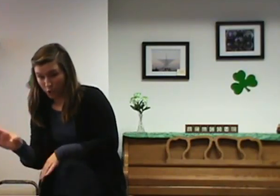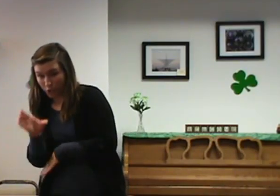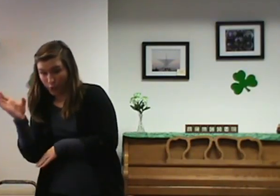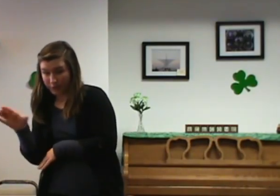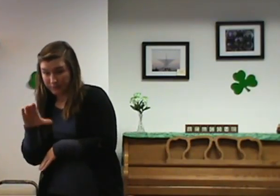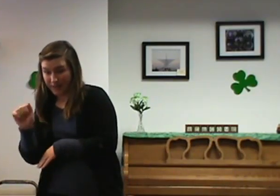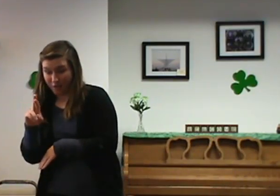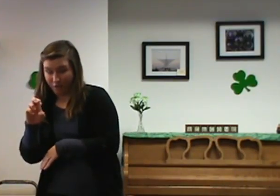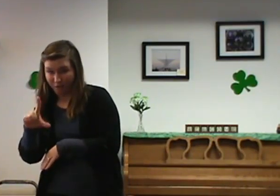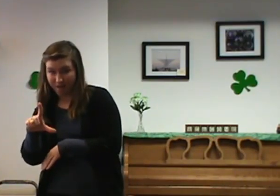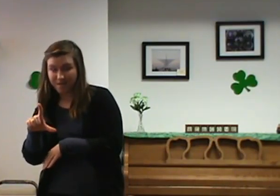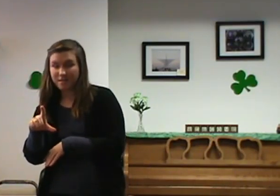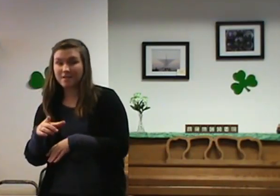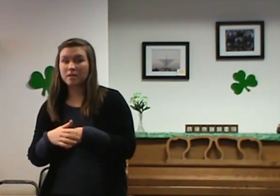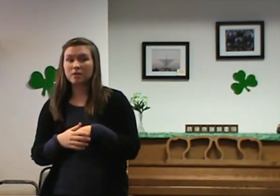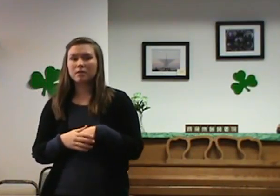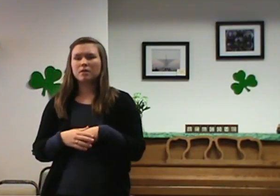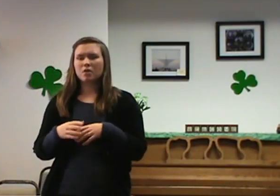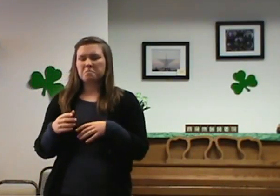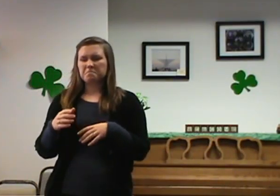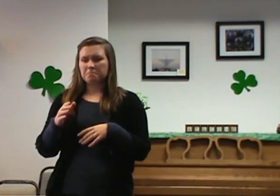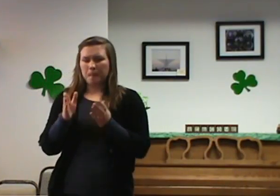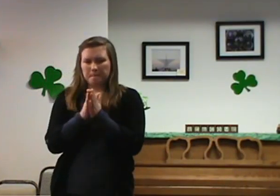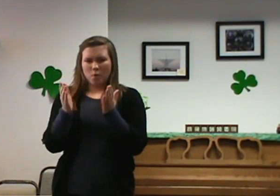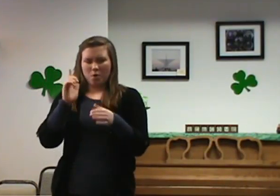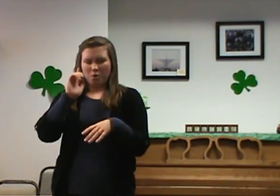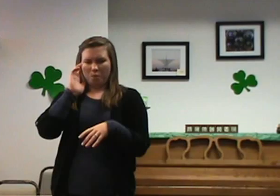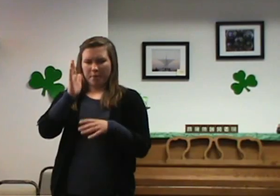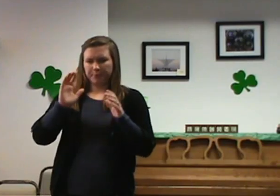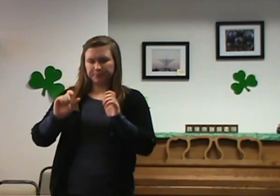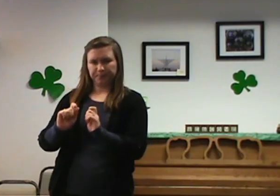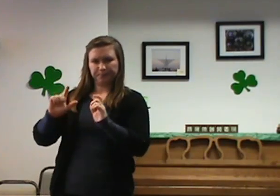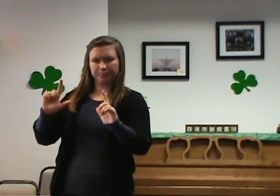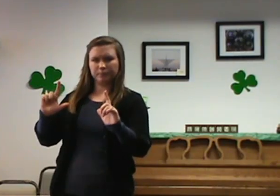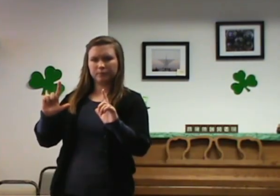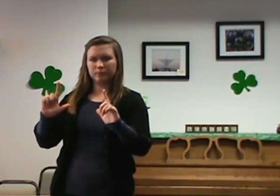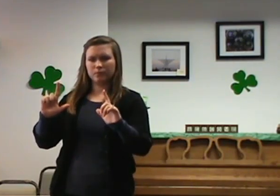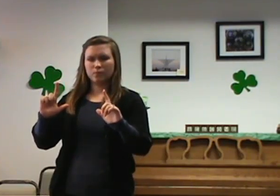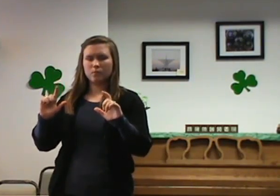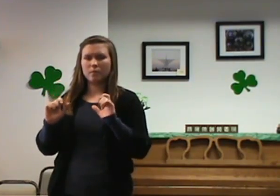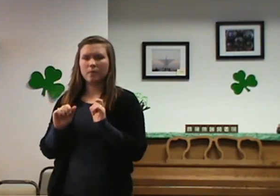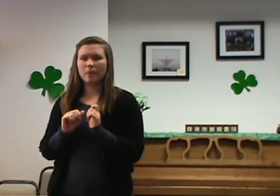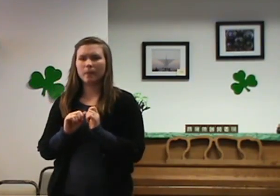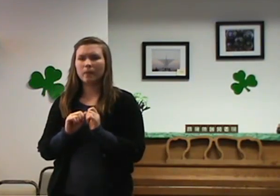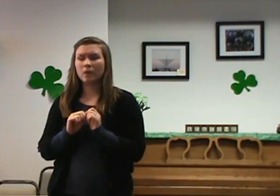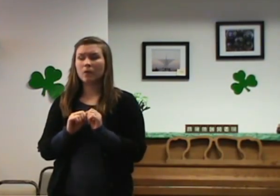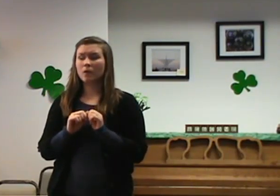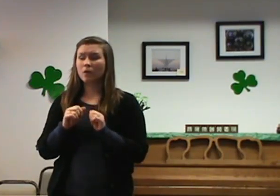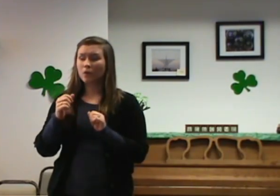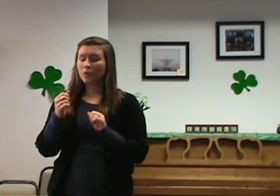here. So for someone that's just starting with this, it's nice that somebody else can sit with